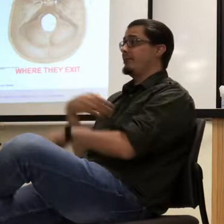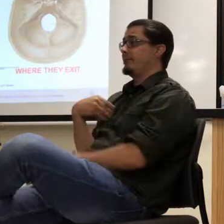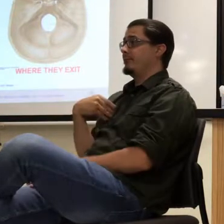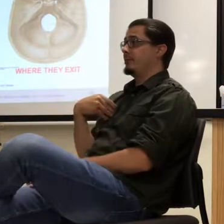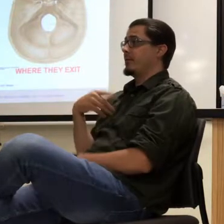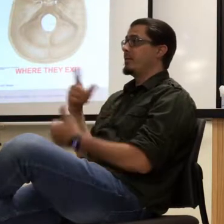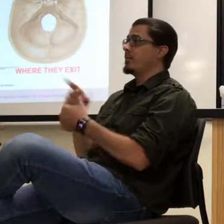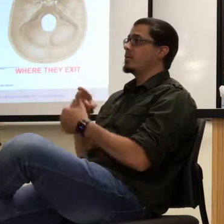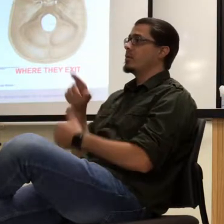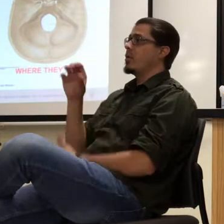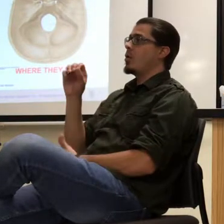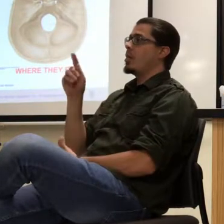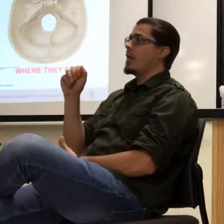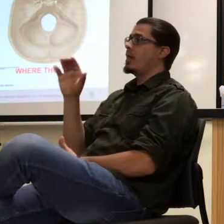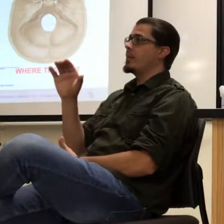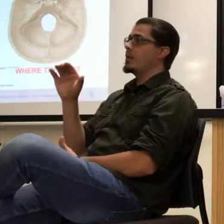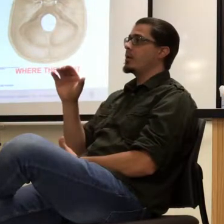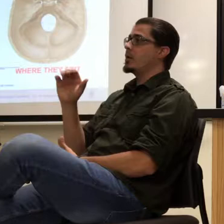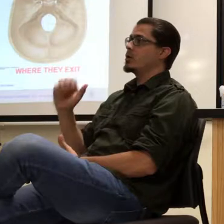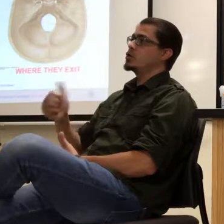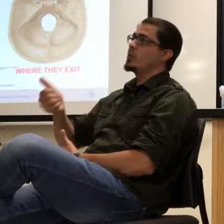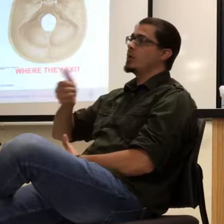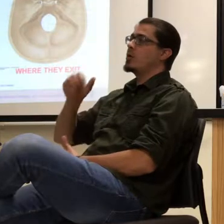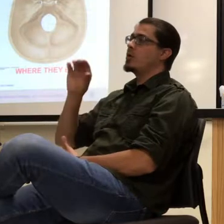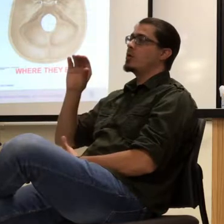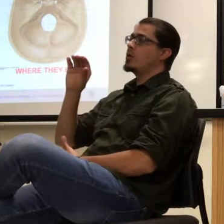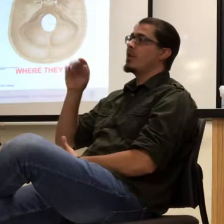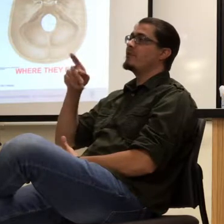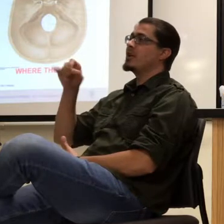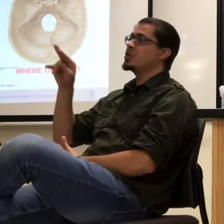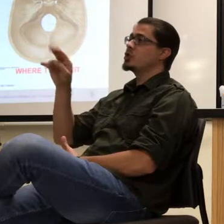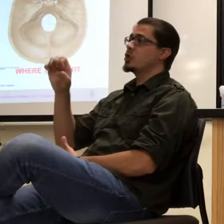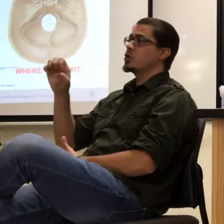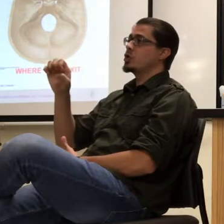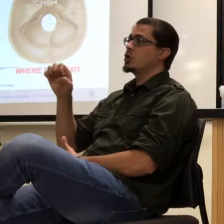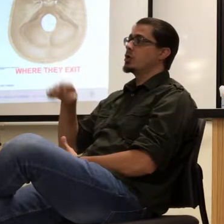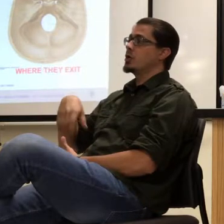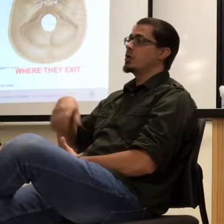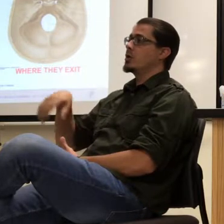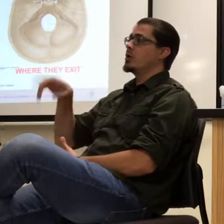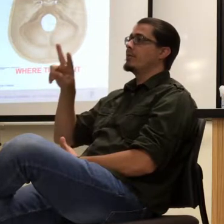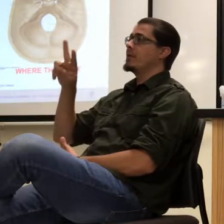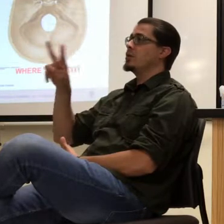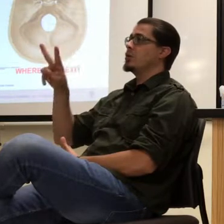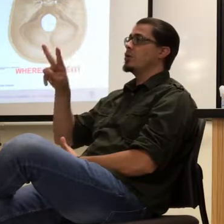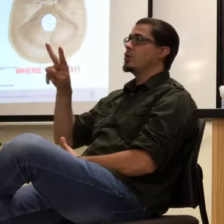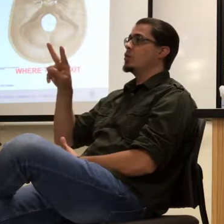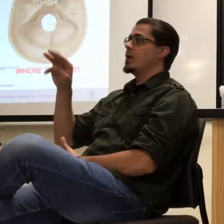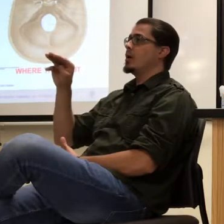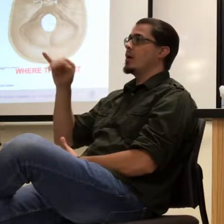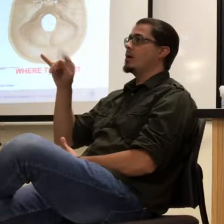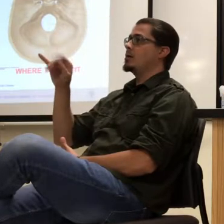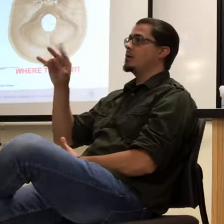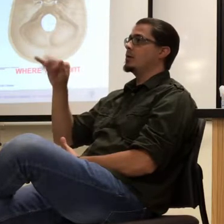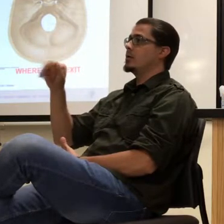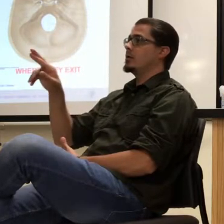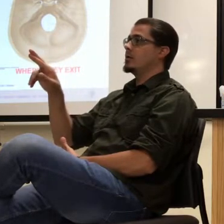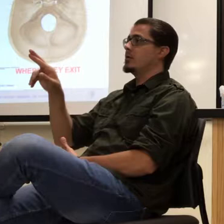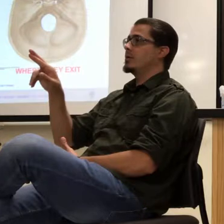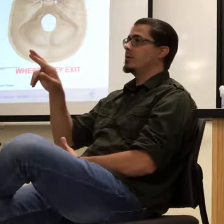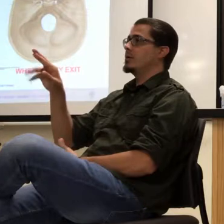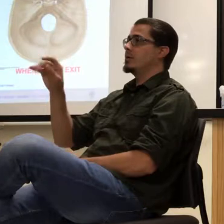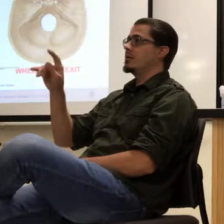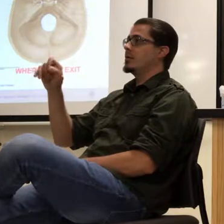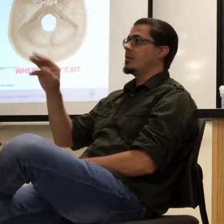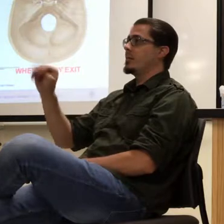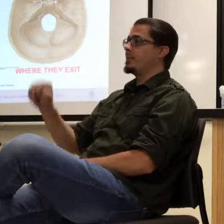branch, ophthalmic, exits through superior orbital fissure. V2, maxillary, exits through foramen rotundum. And V3,